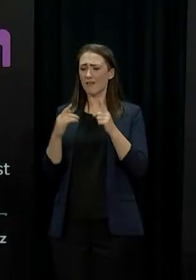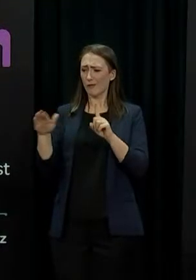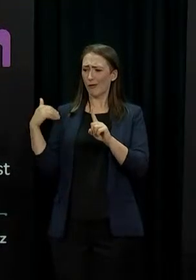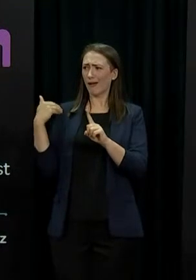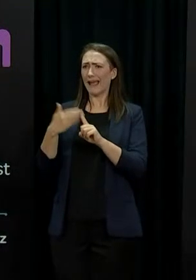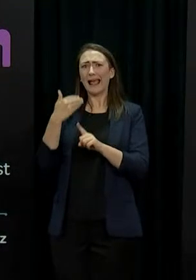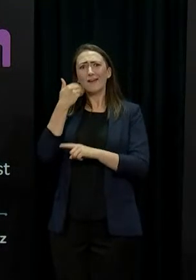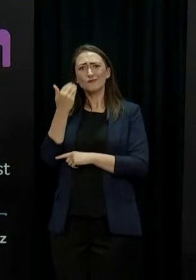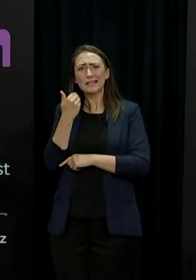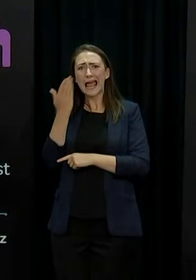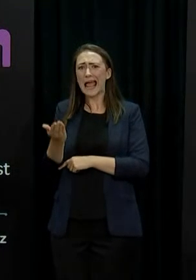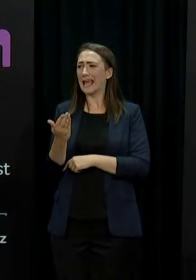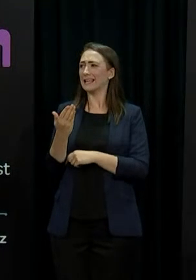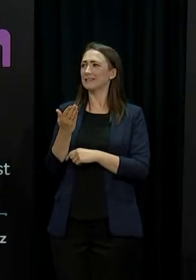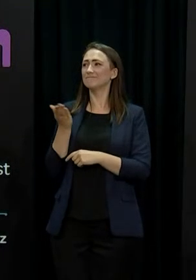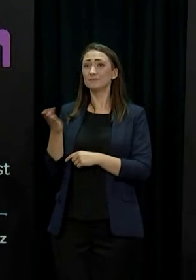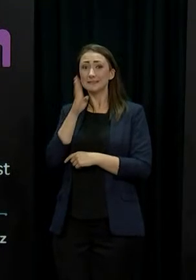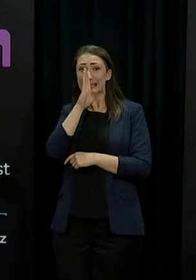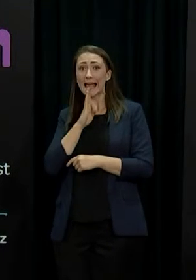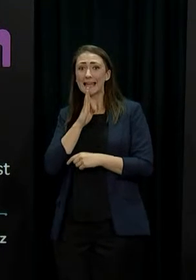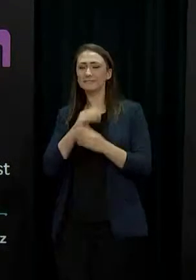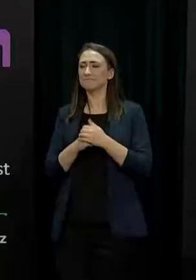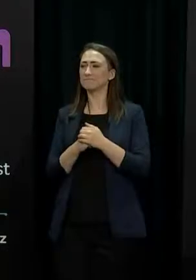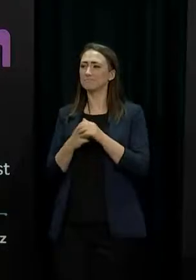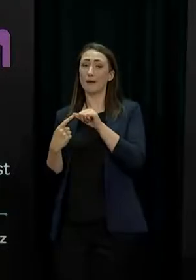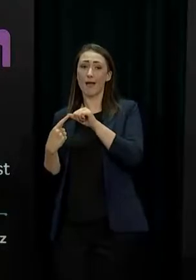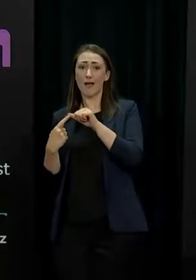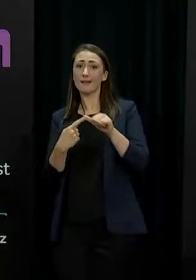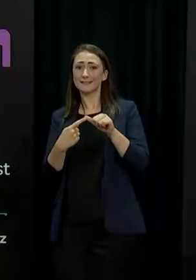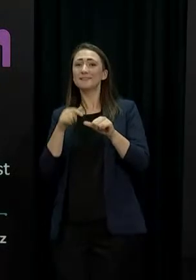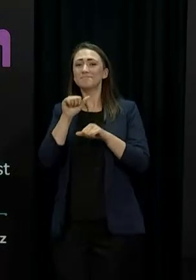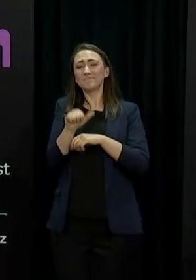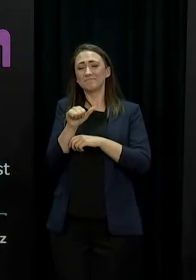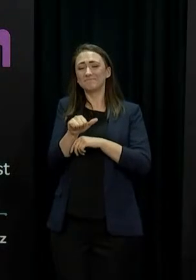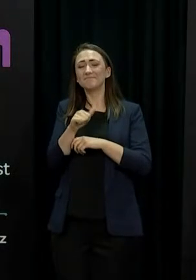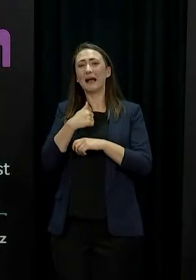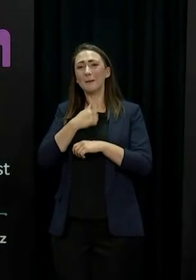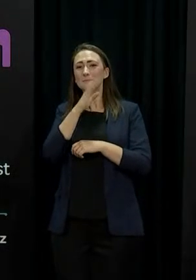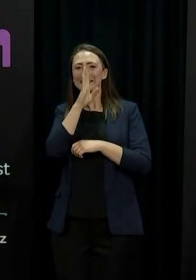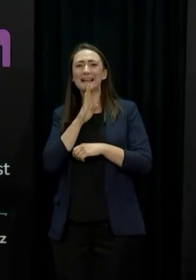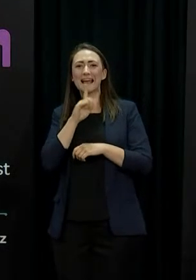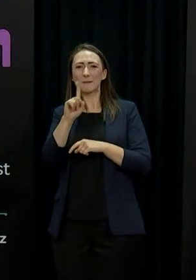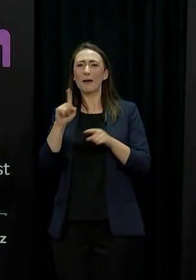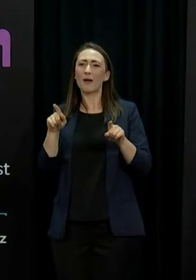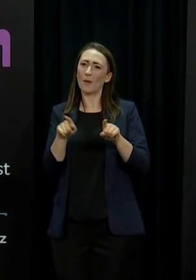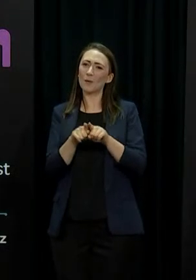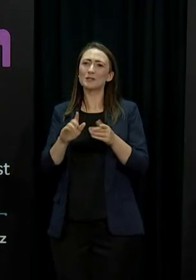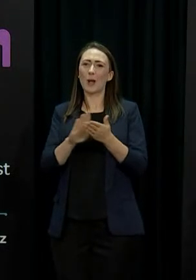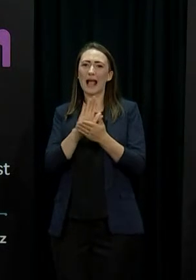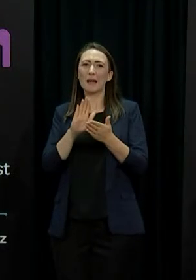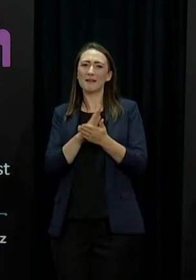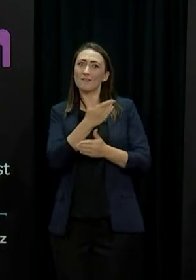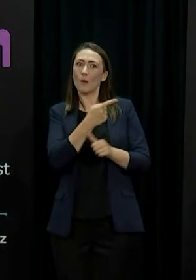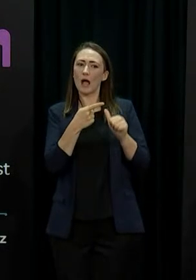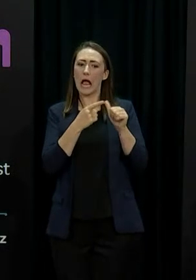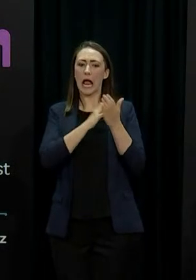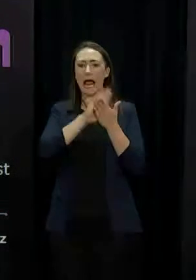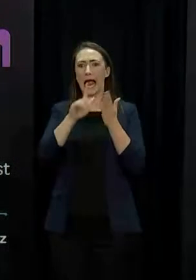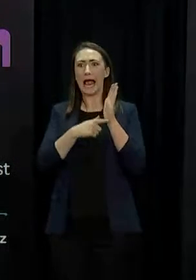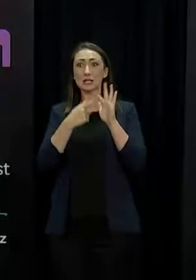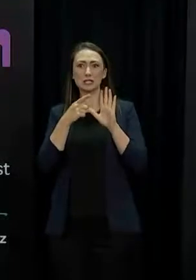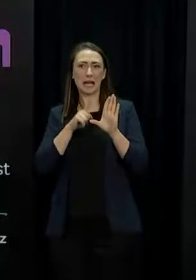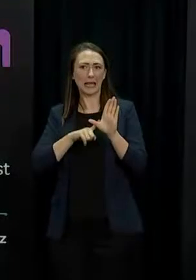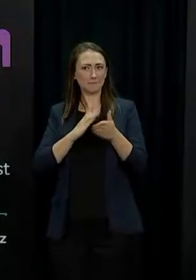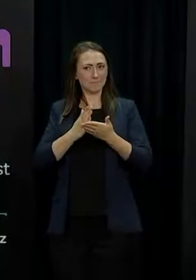Absolutely. I'm sad, and I'm also very happy for Ashley, if I could call him that publicly once, because I think he